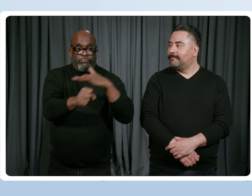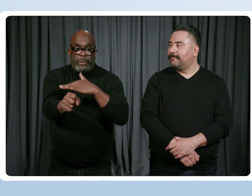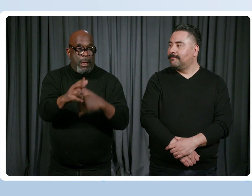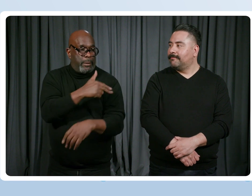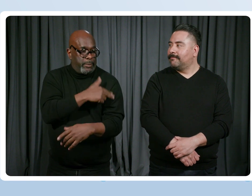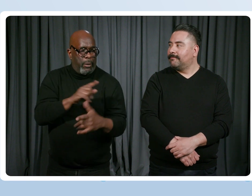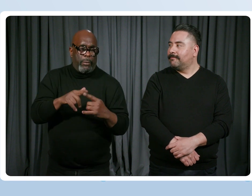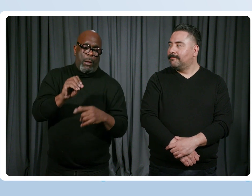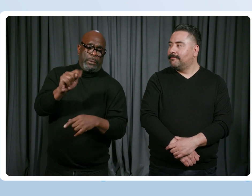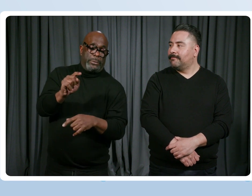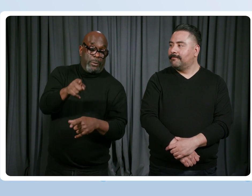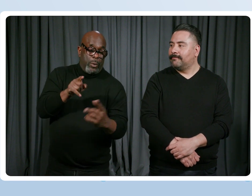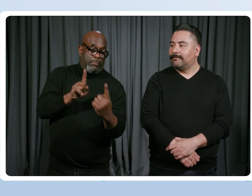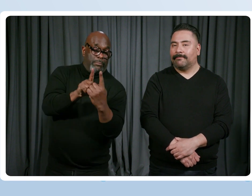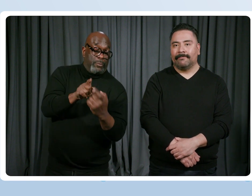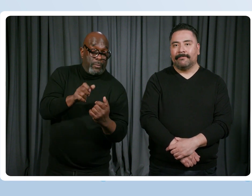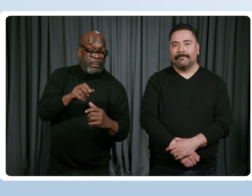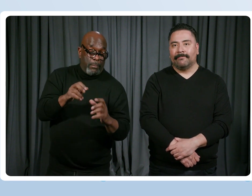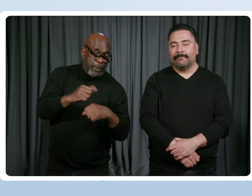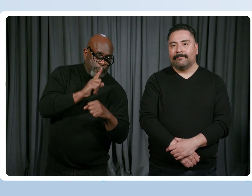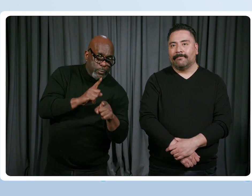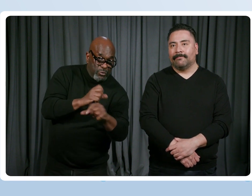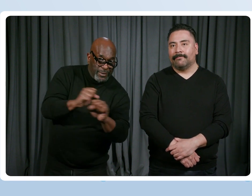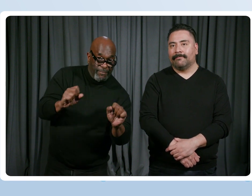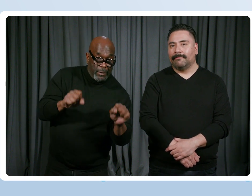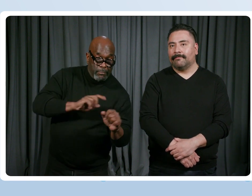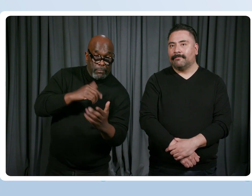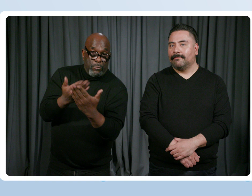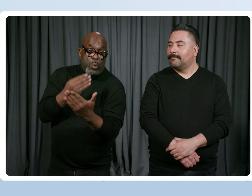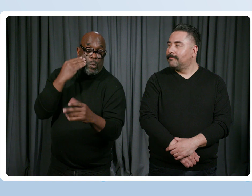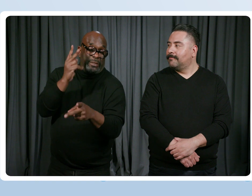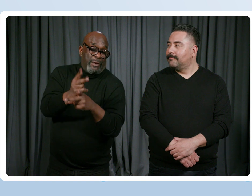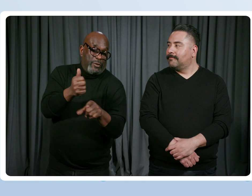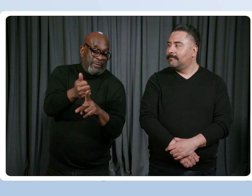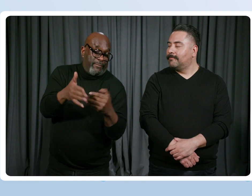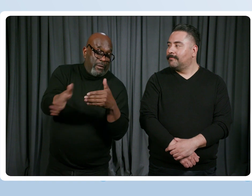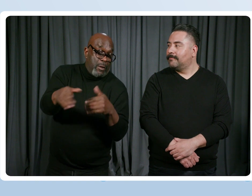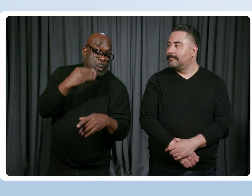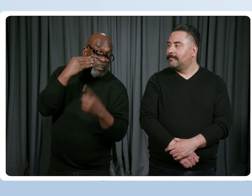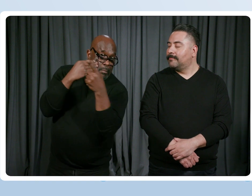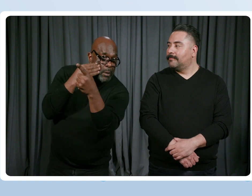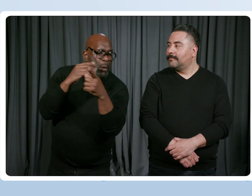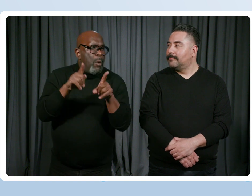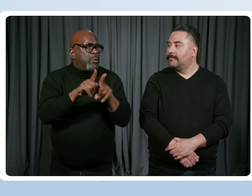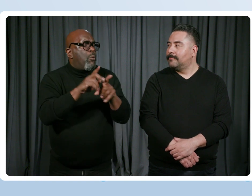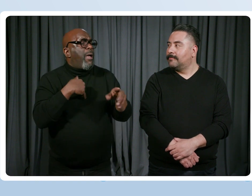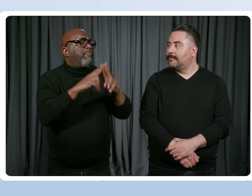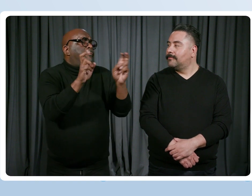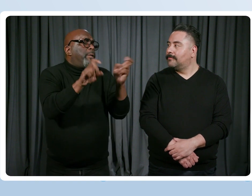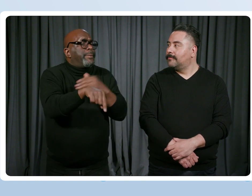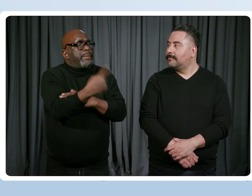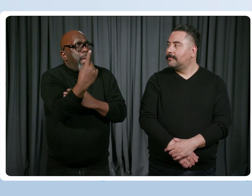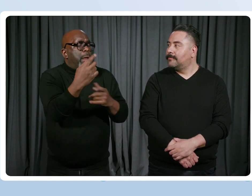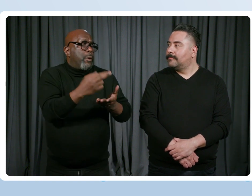an occupational therapist would see you there to make sure that you're safe to go home and able to care for yourself at home. There's also day rehabilitation. And